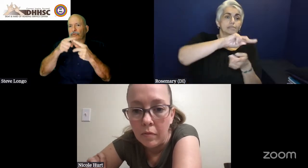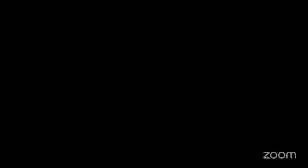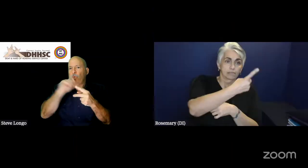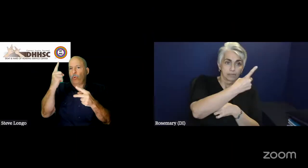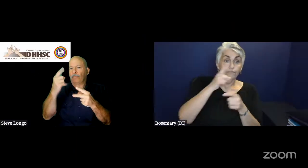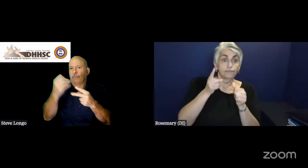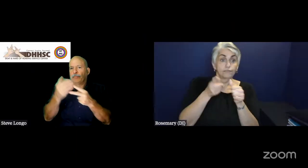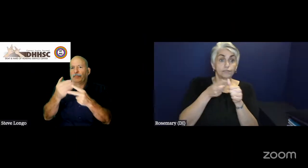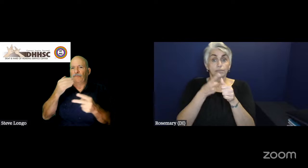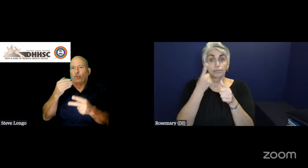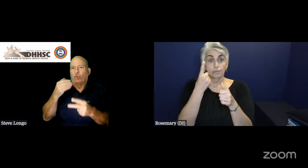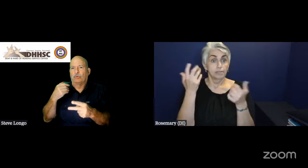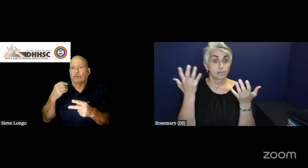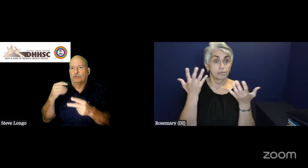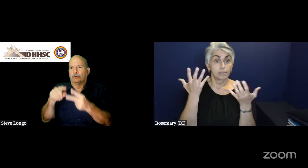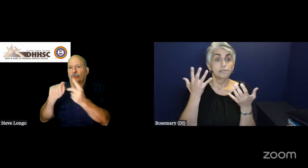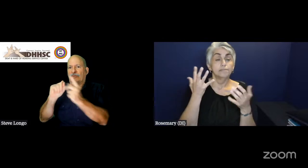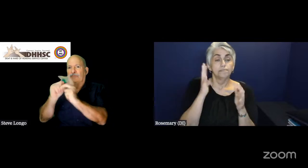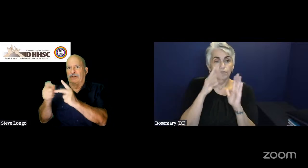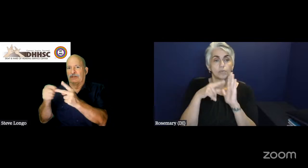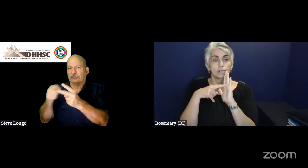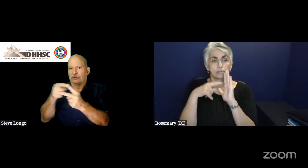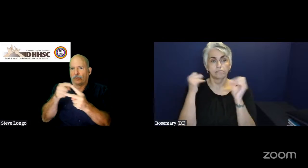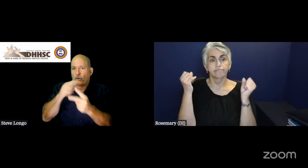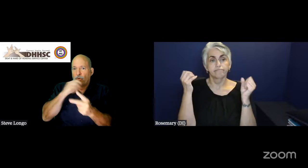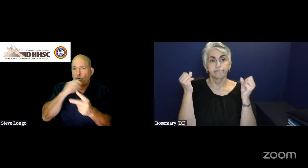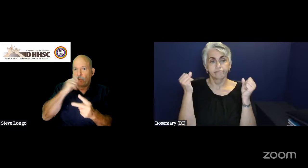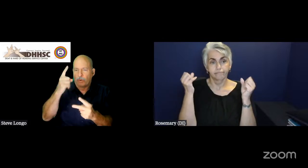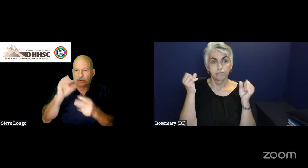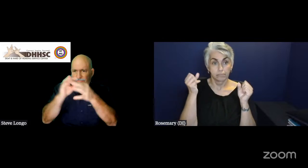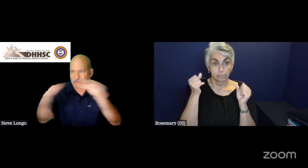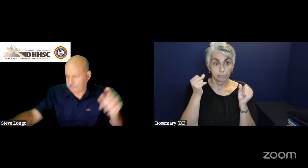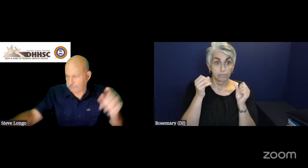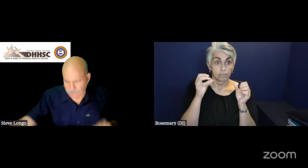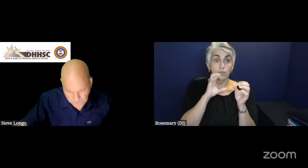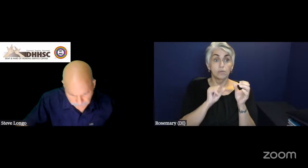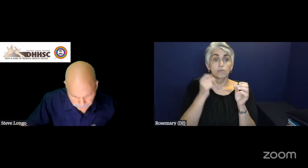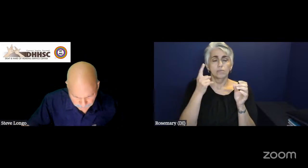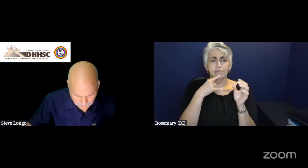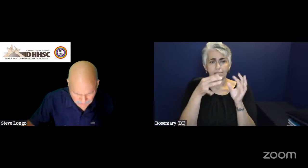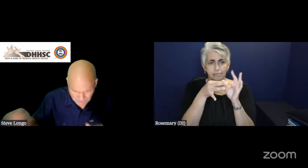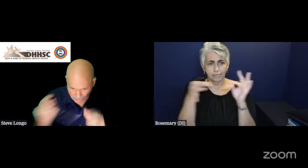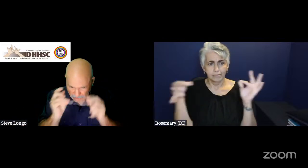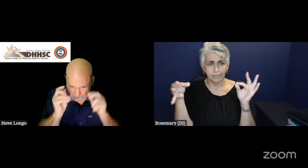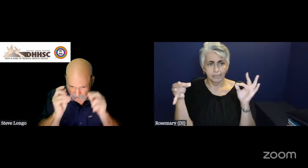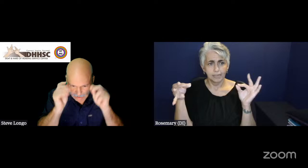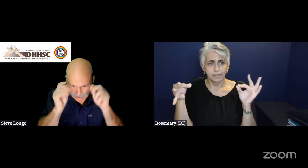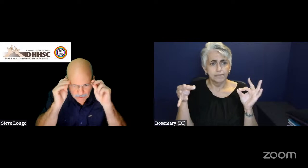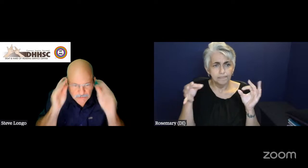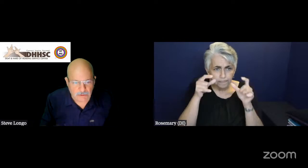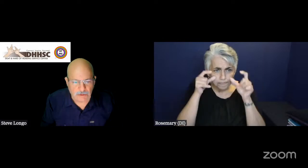one will be the revised one. So I'll do the old one before I do the revised one.